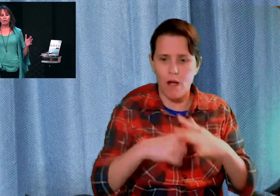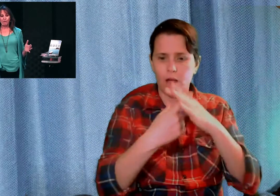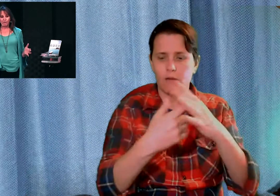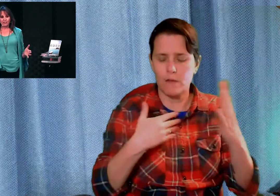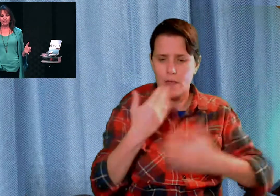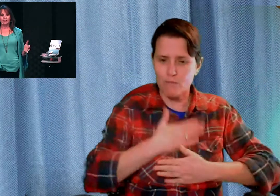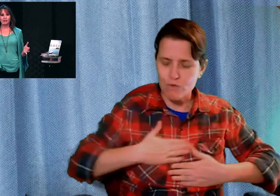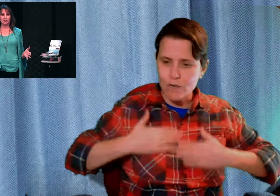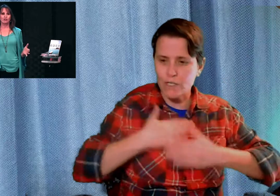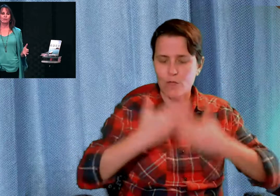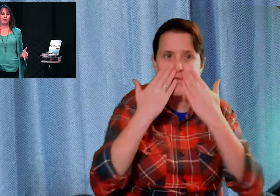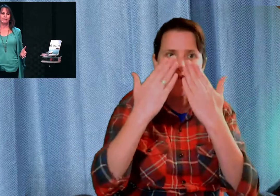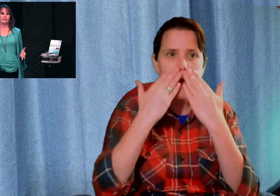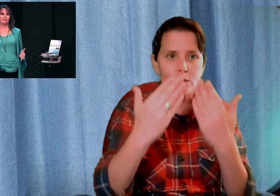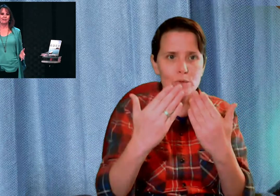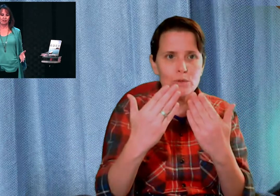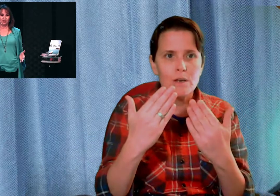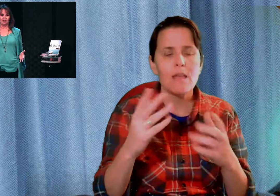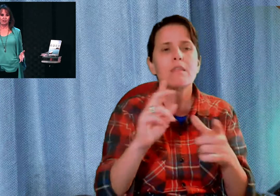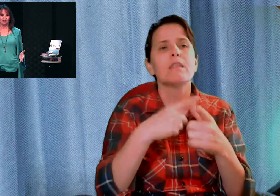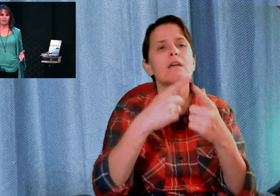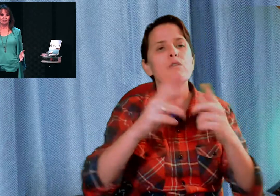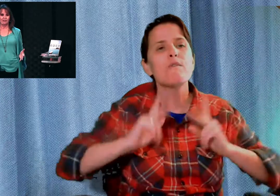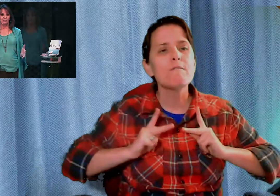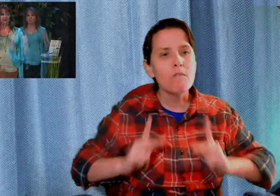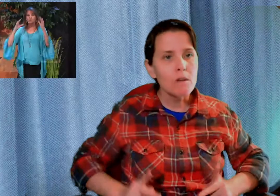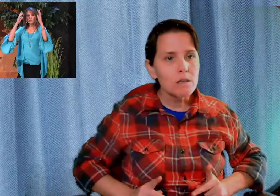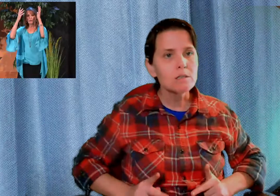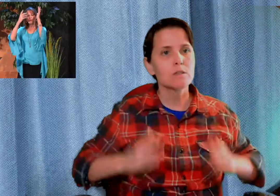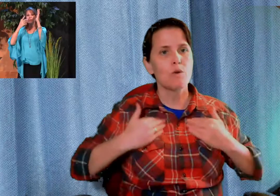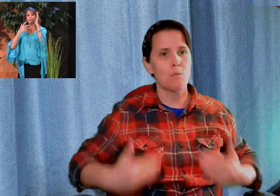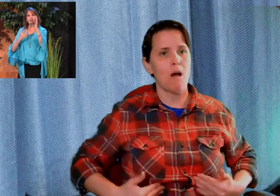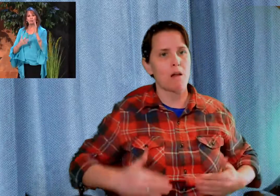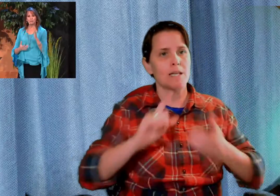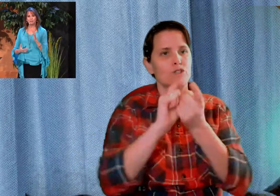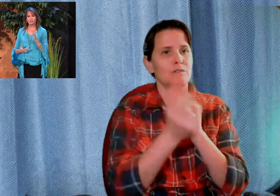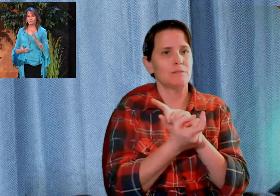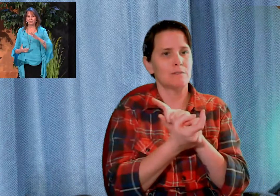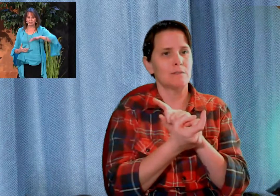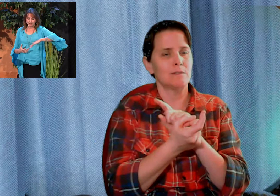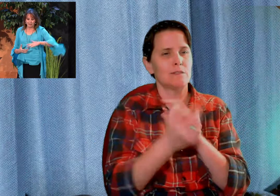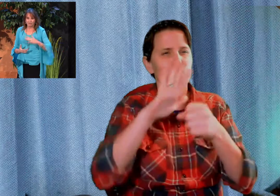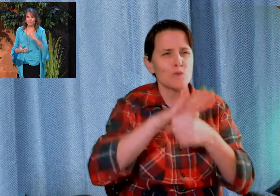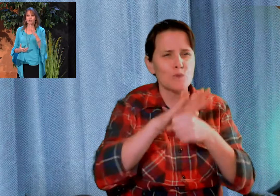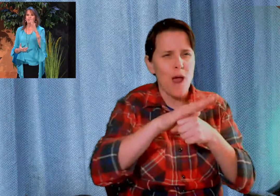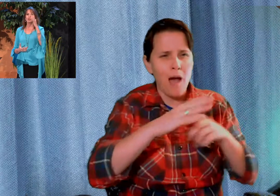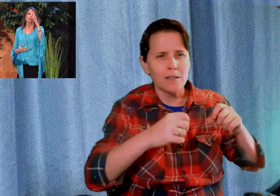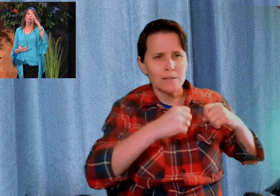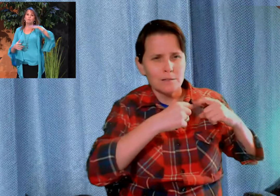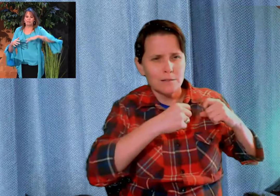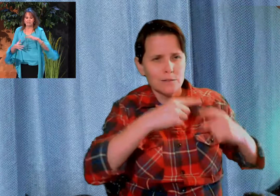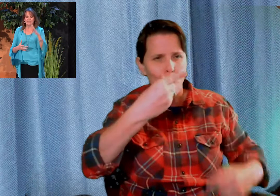your physiological body begins to change. The stress hormones begin to decrease. The